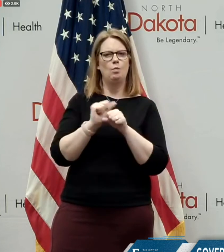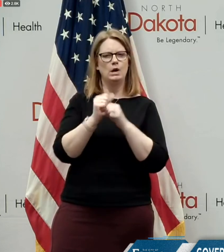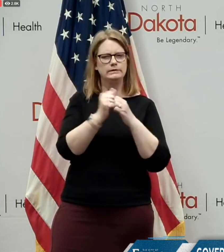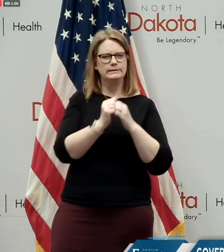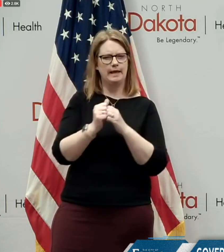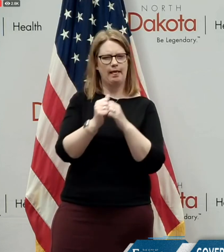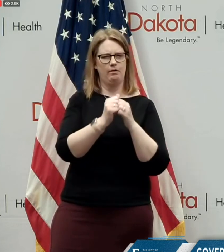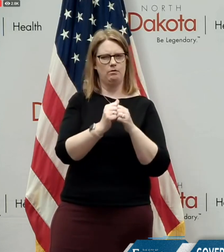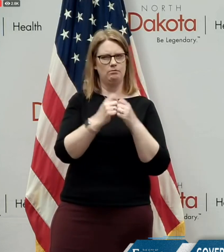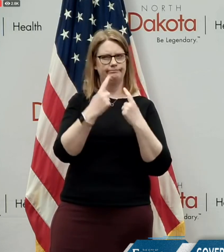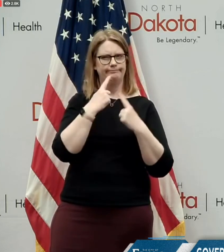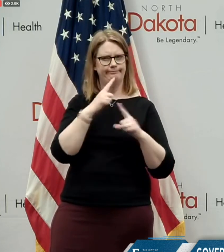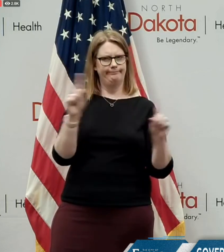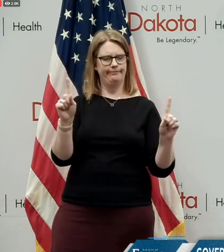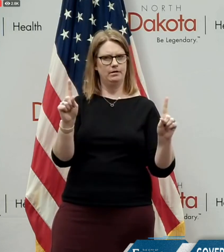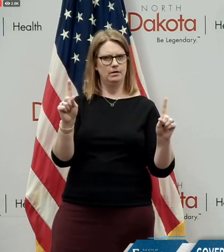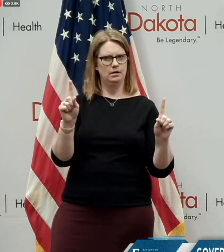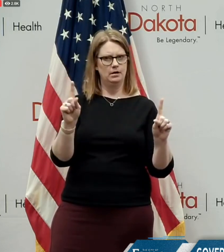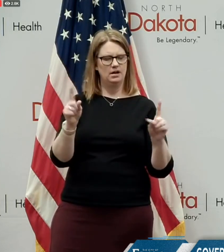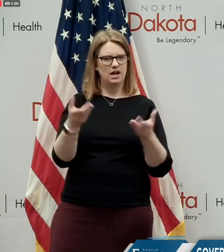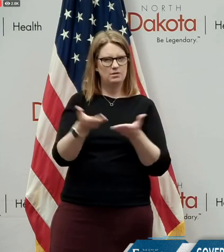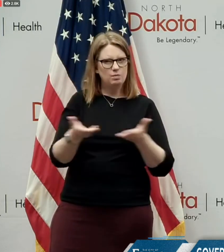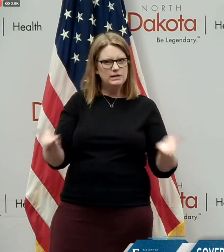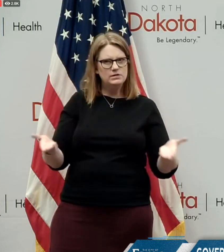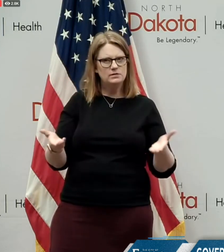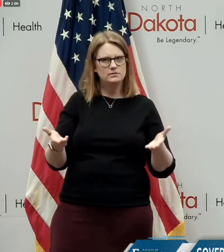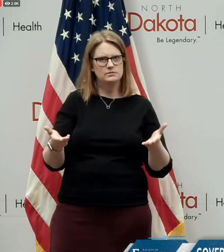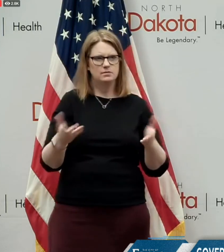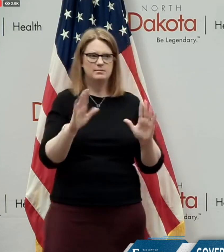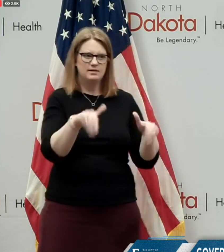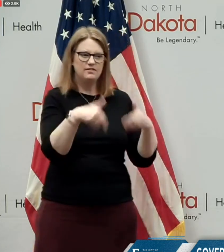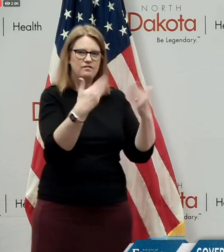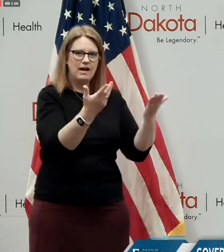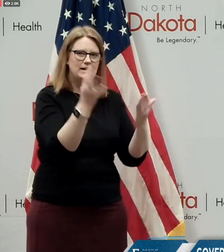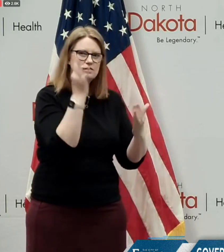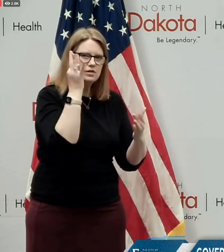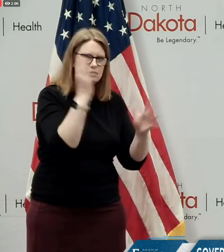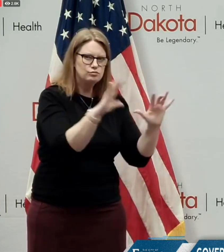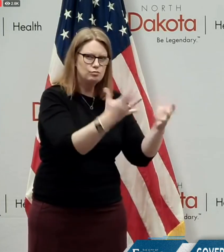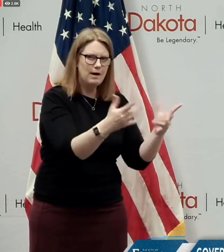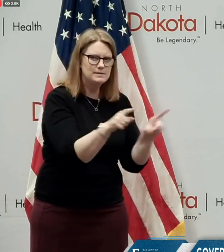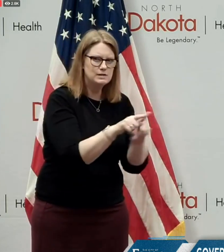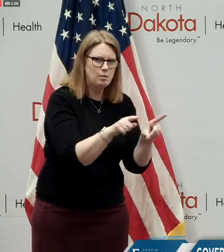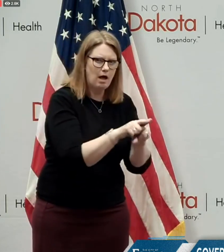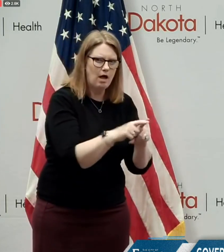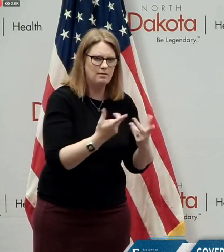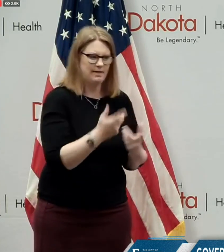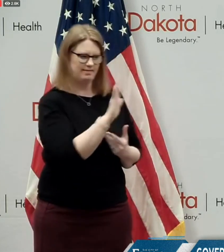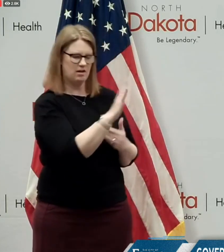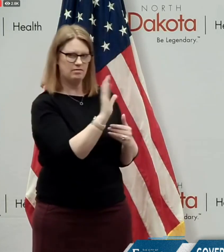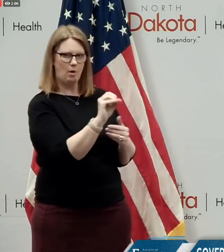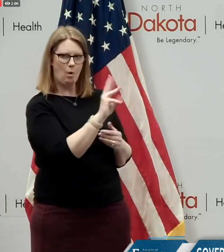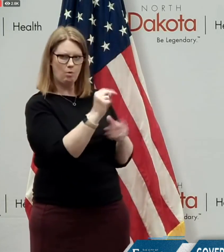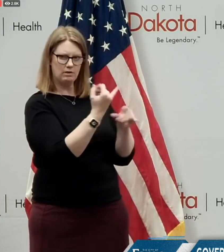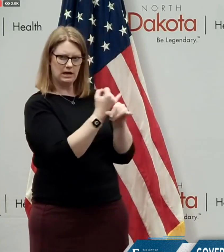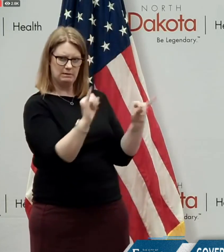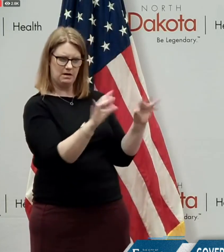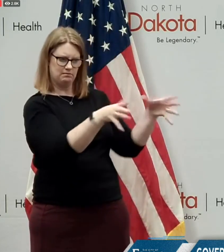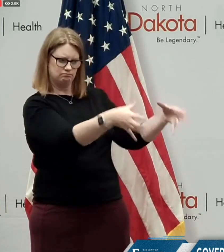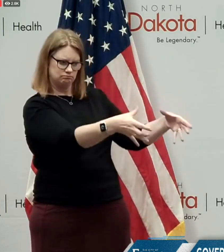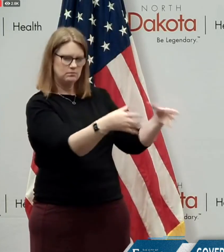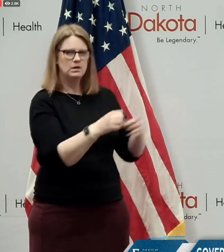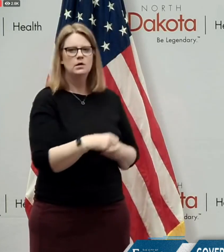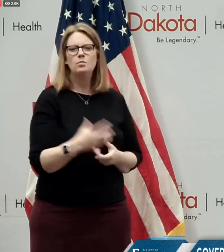those resources were going to be provided to the tribes. And there's a little bit of, I guess, a little difference when a